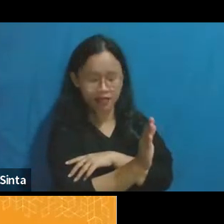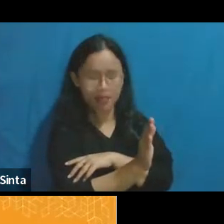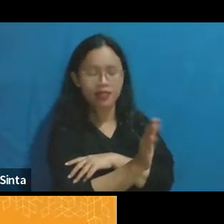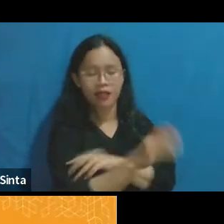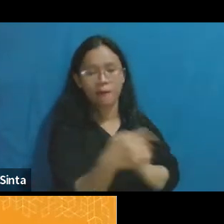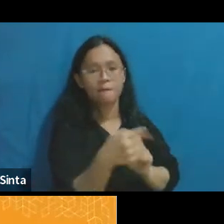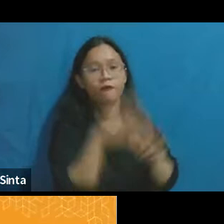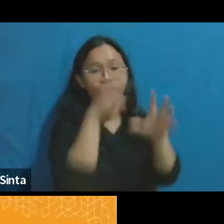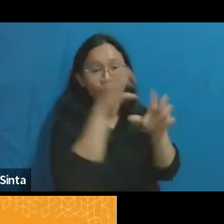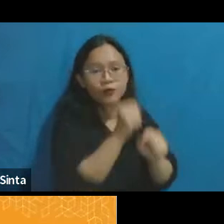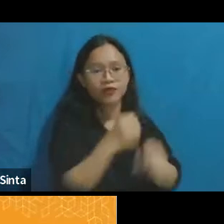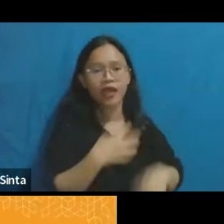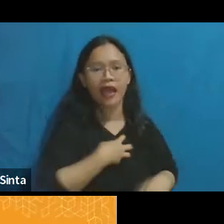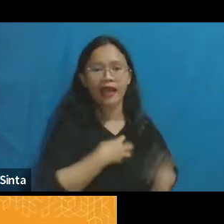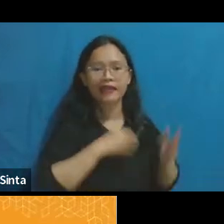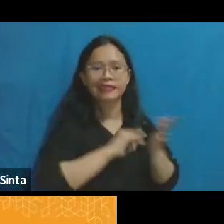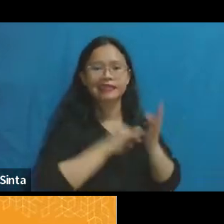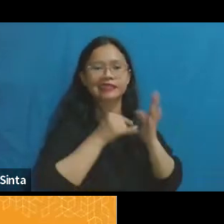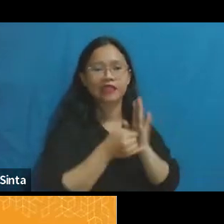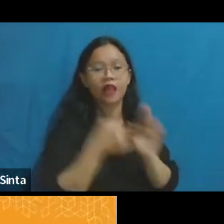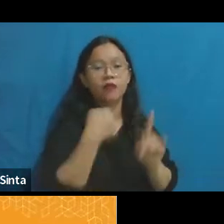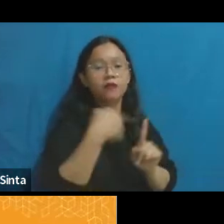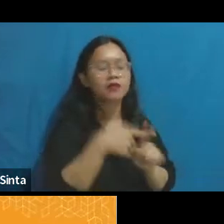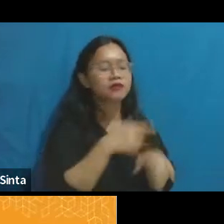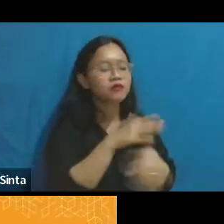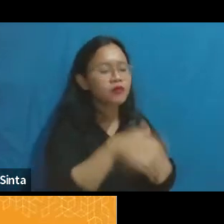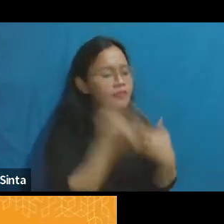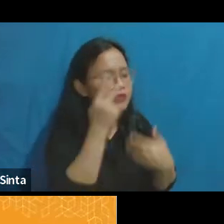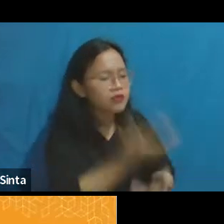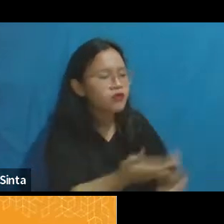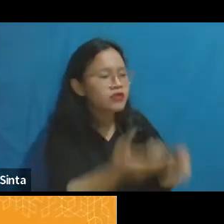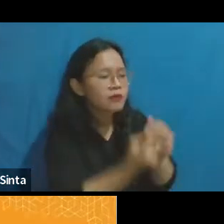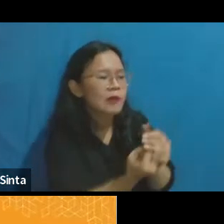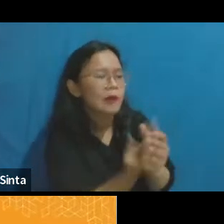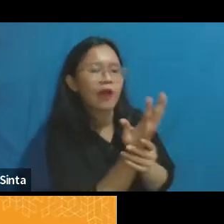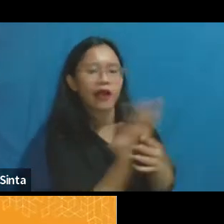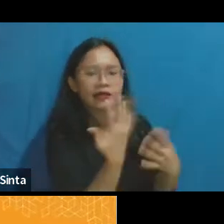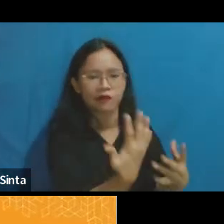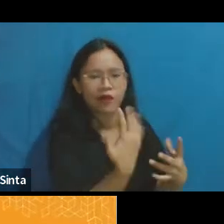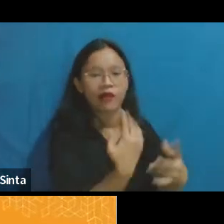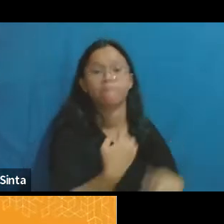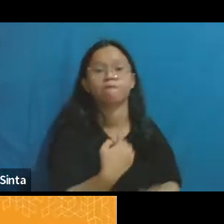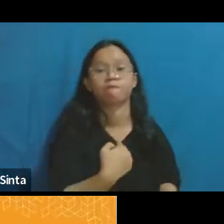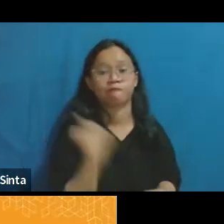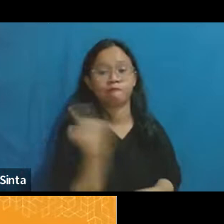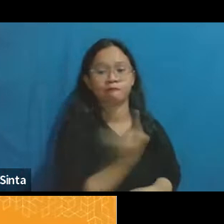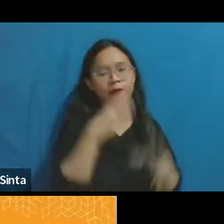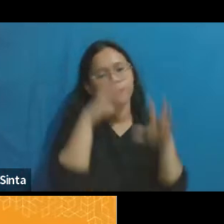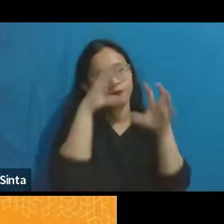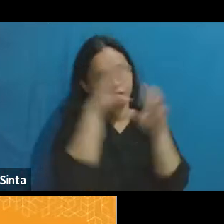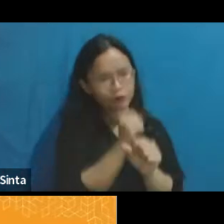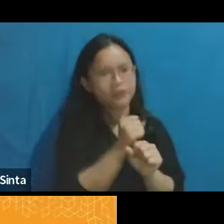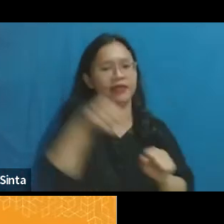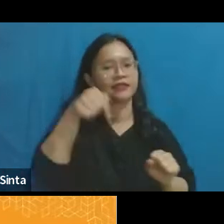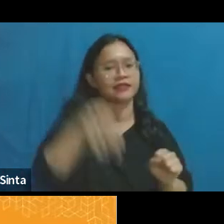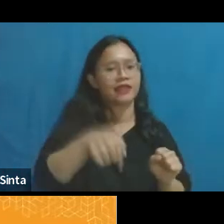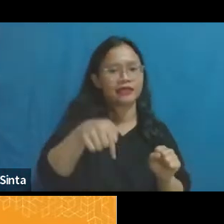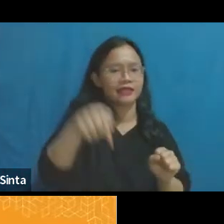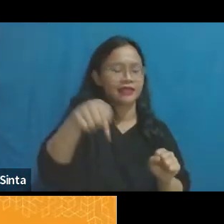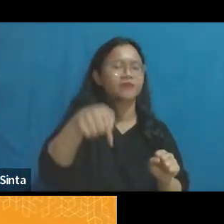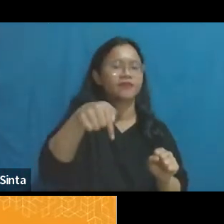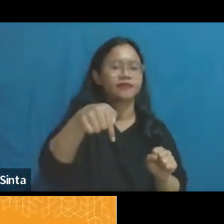I think this is the time that we have to focus on this region, because in the past years